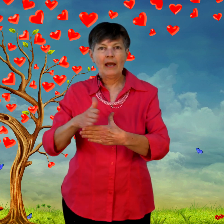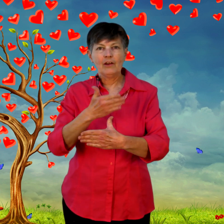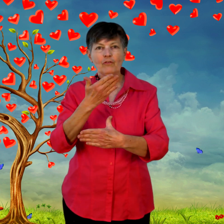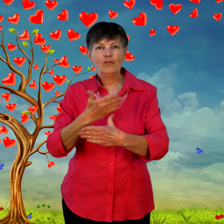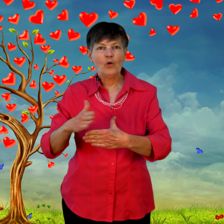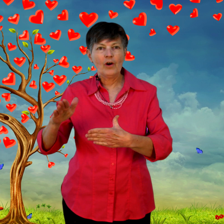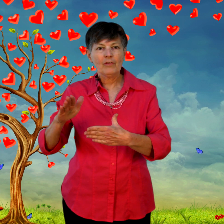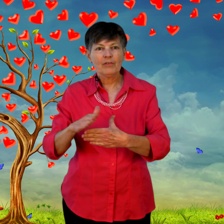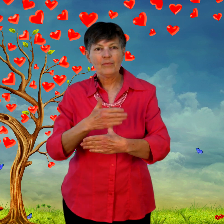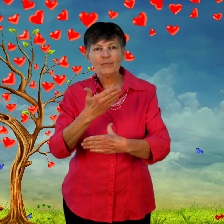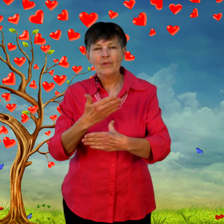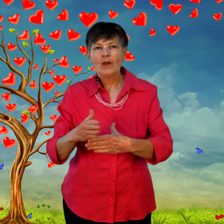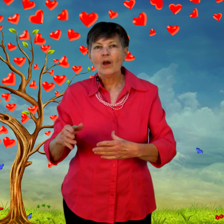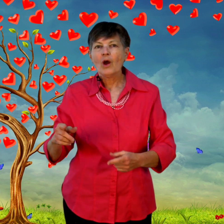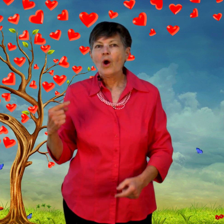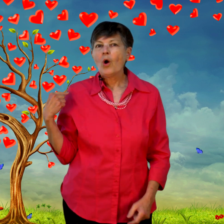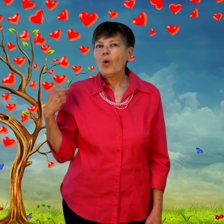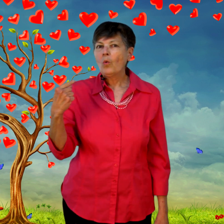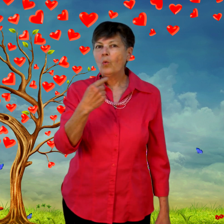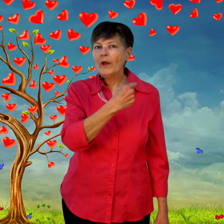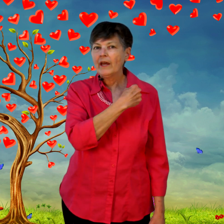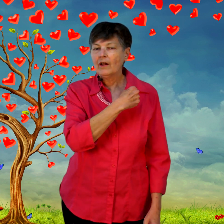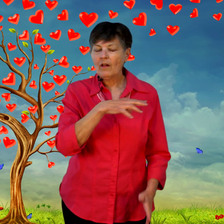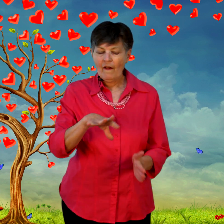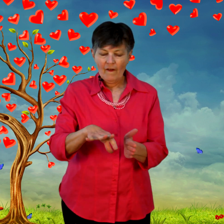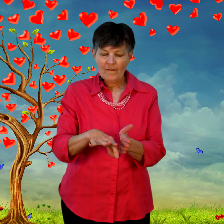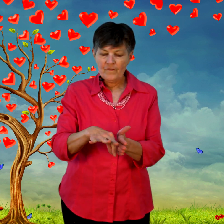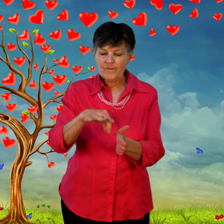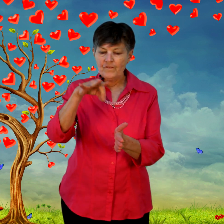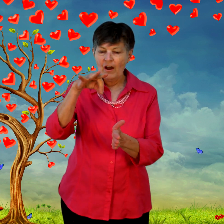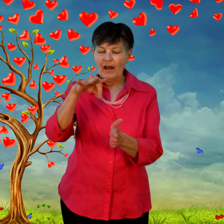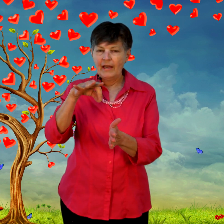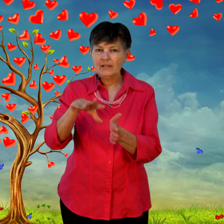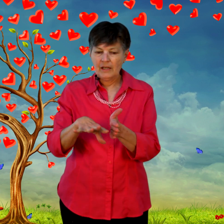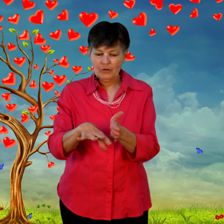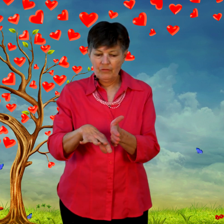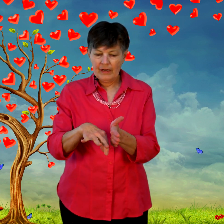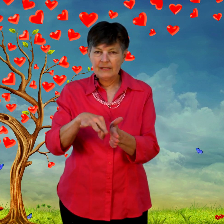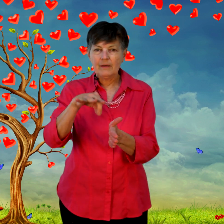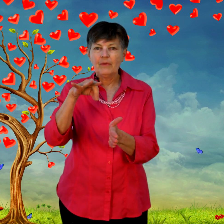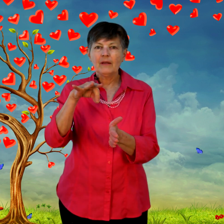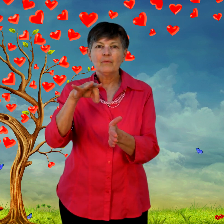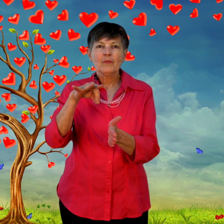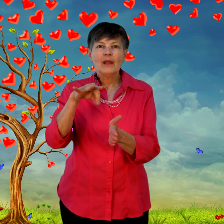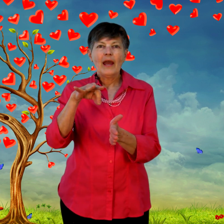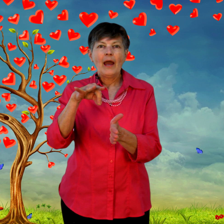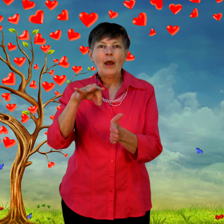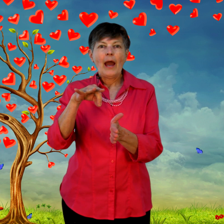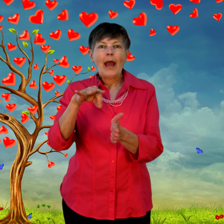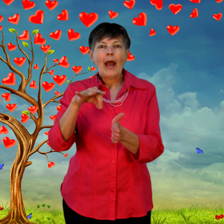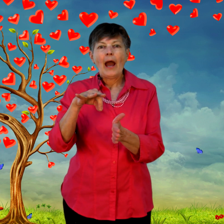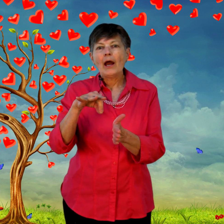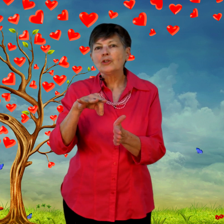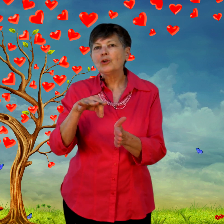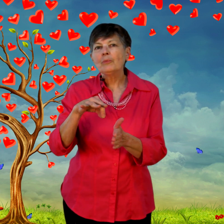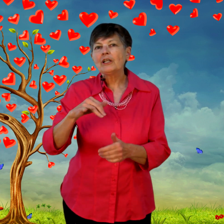and forth. We'll find, it's like you're finding something. Too much